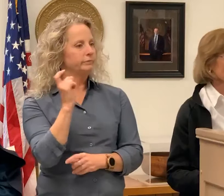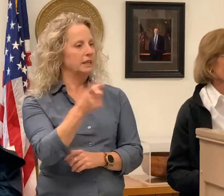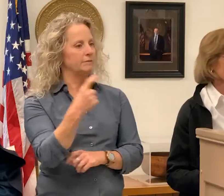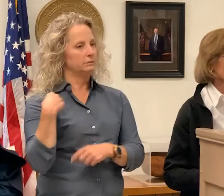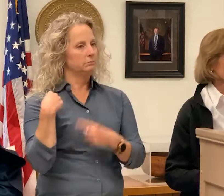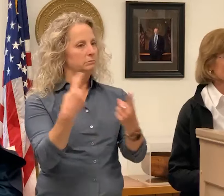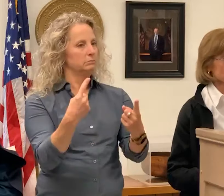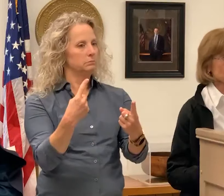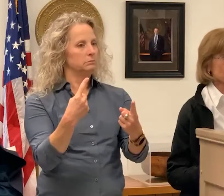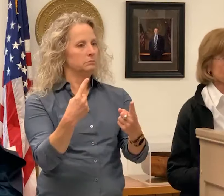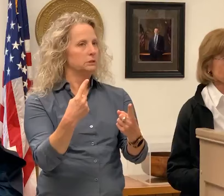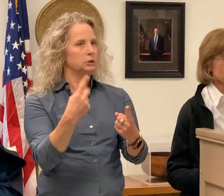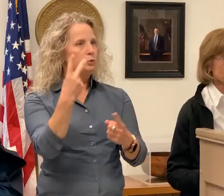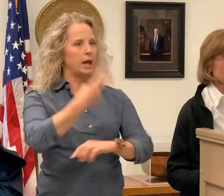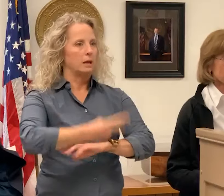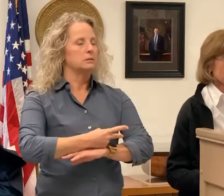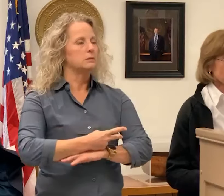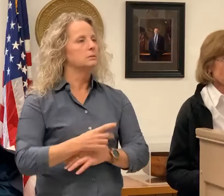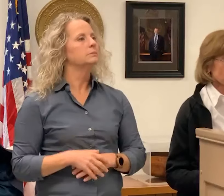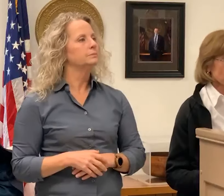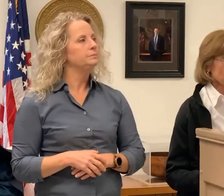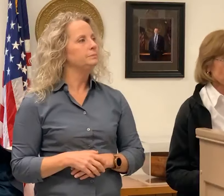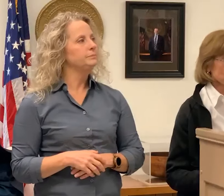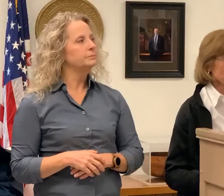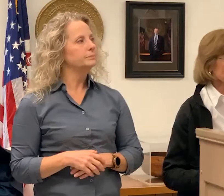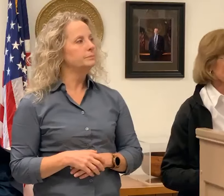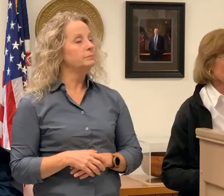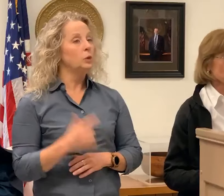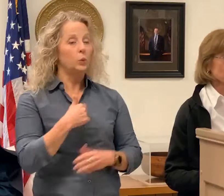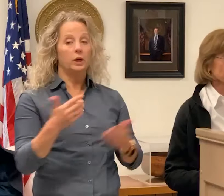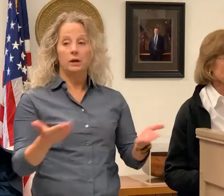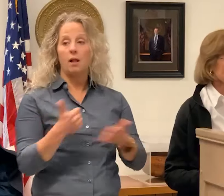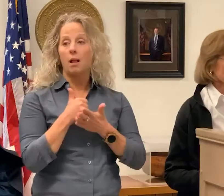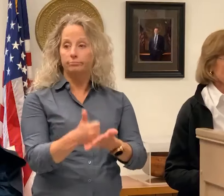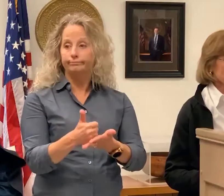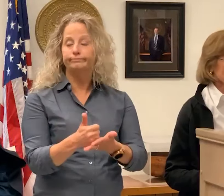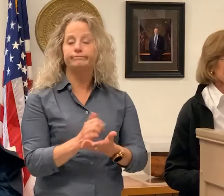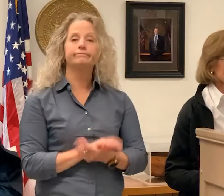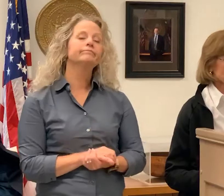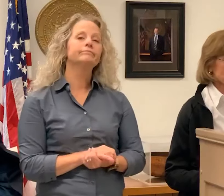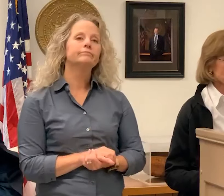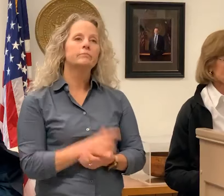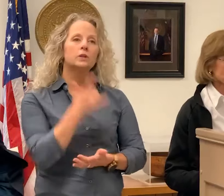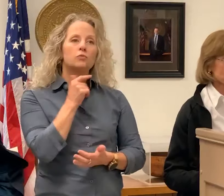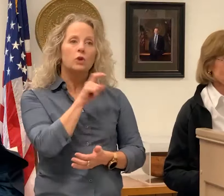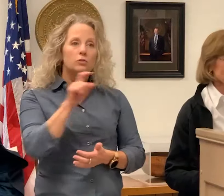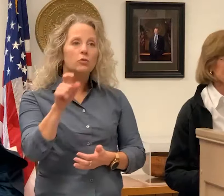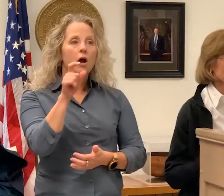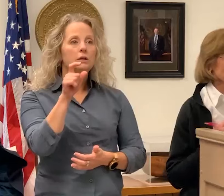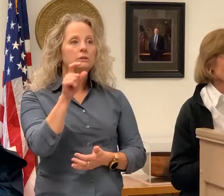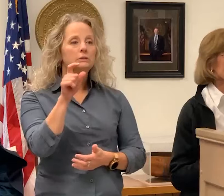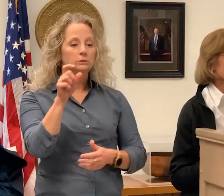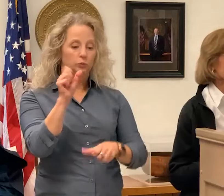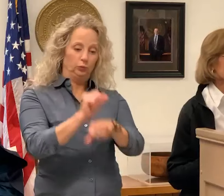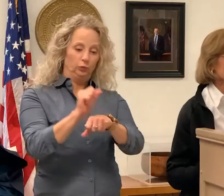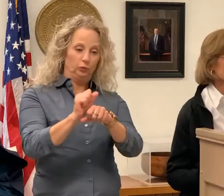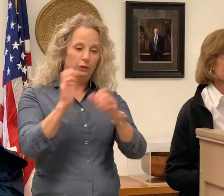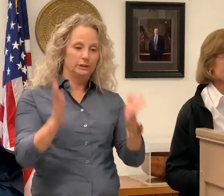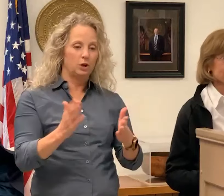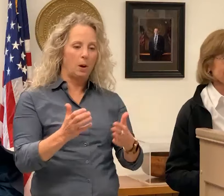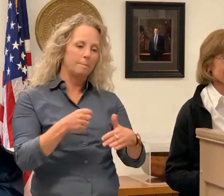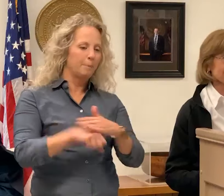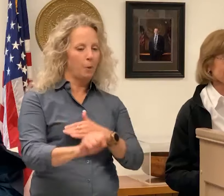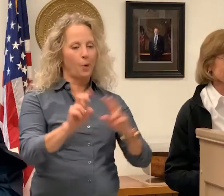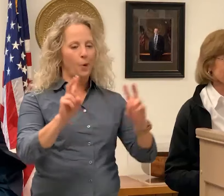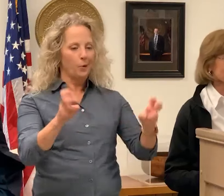out already, only in just 2 days. So we're here to help. Red Crossers are born to help, and